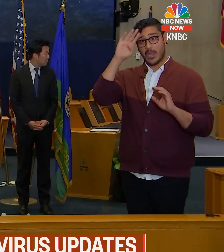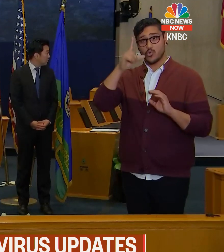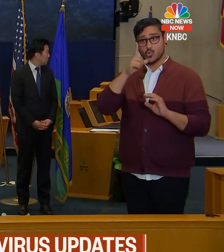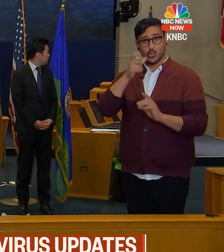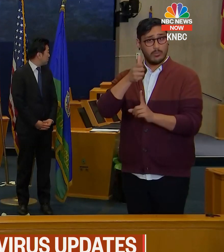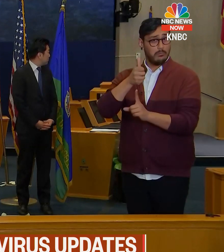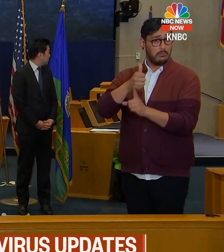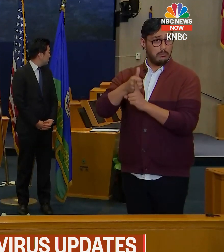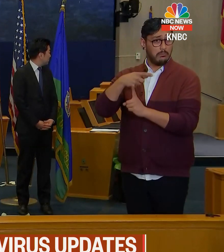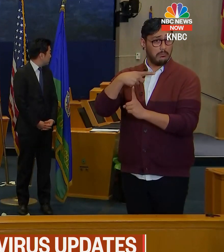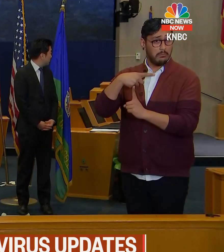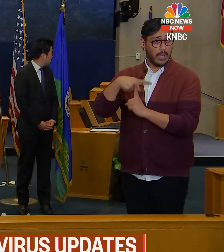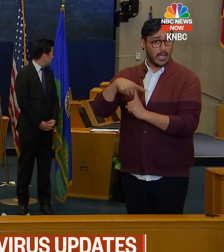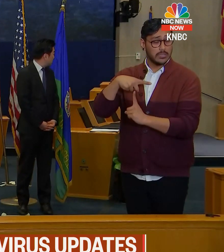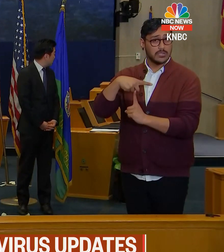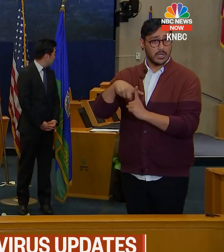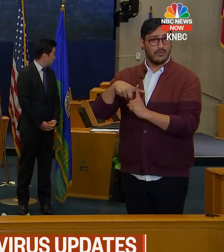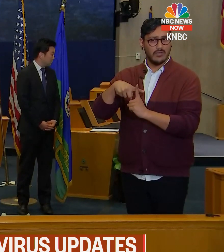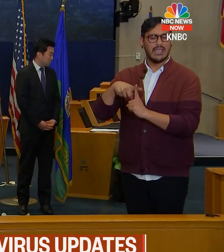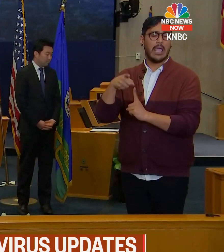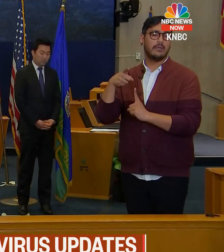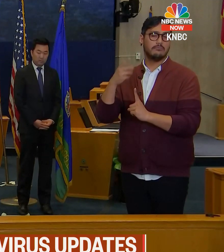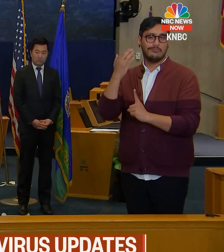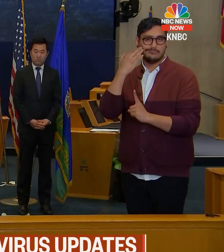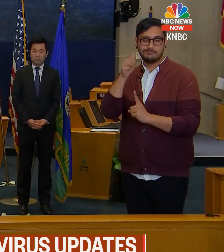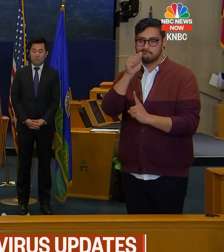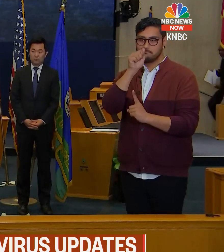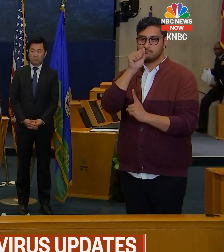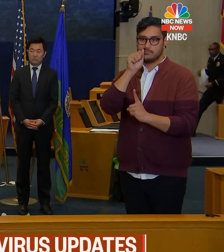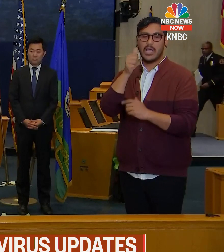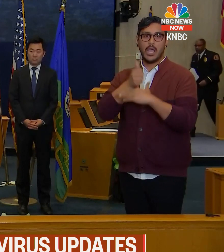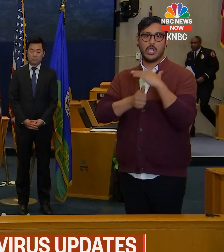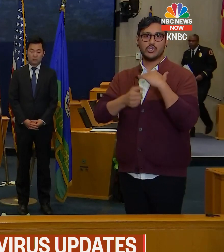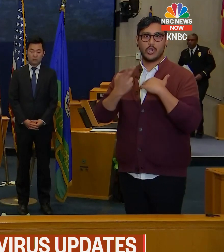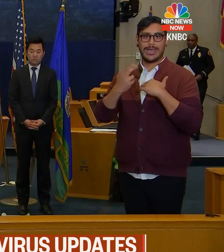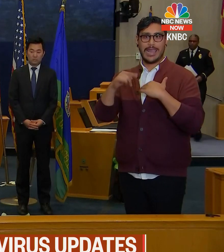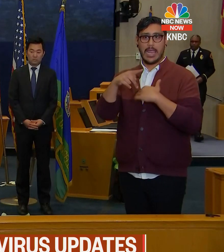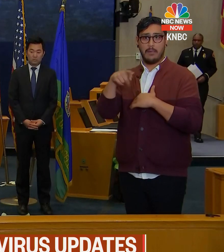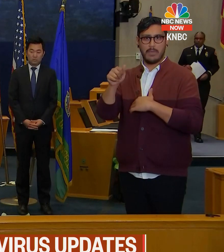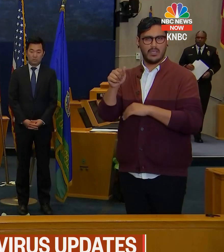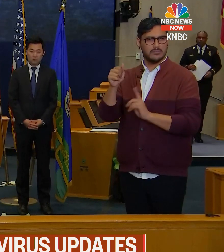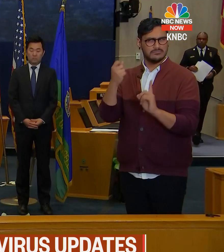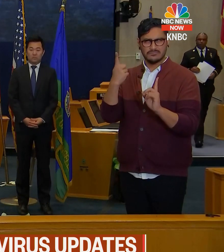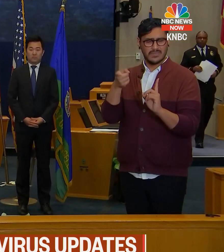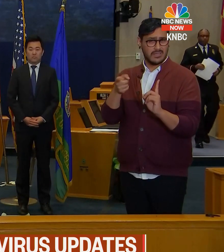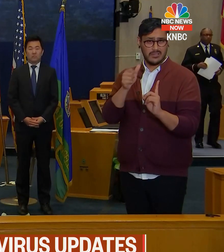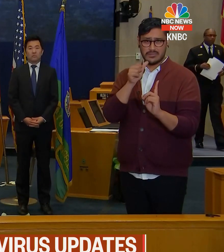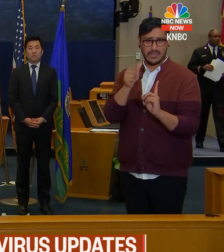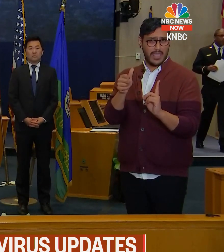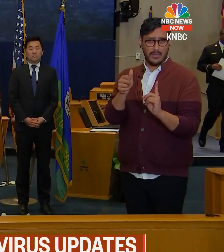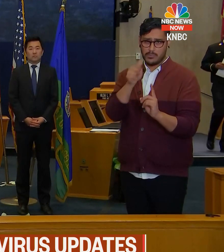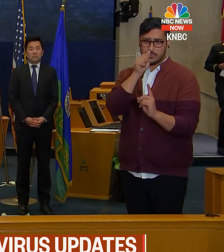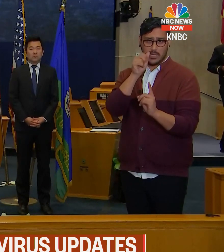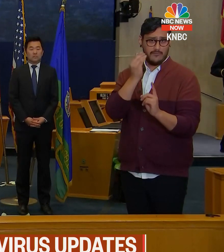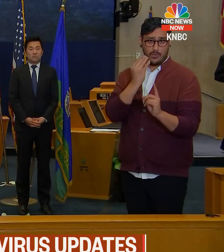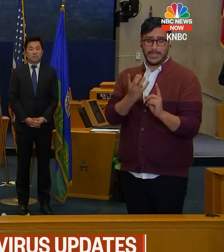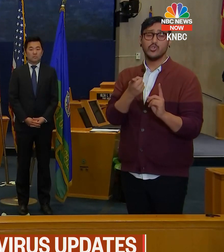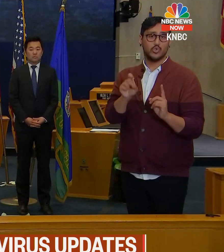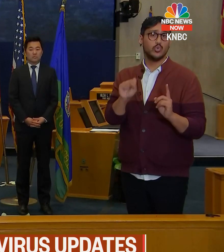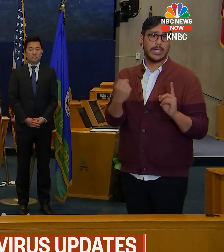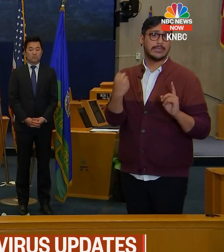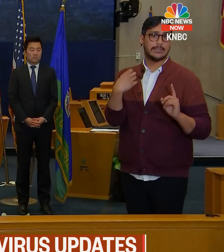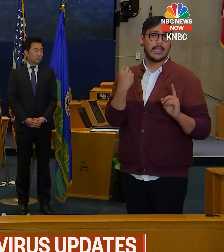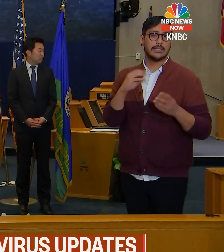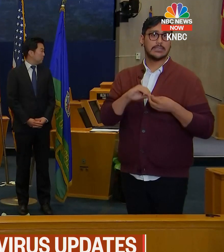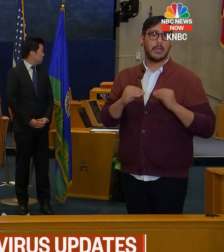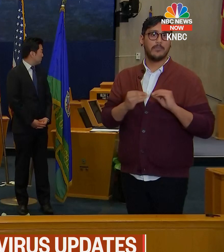infected or self-quarantining is protected under HIPAA. That's not protected information. Numbers, you can tell us, and I think the